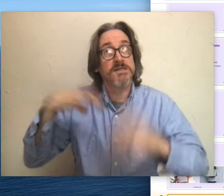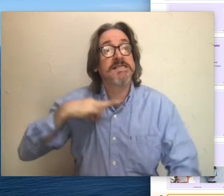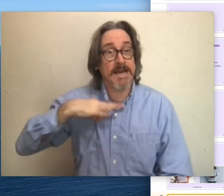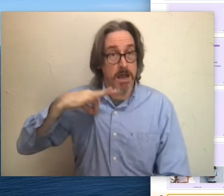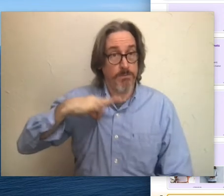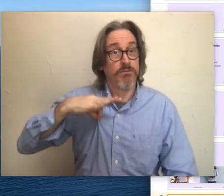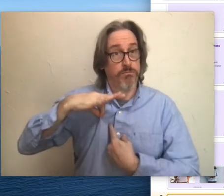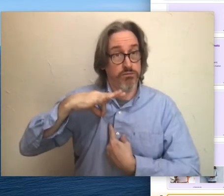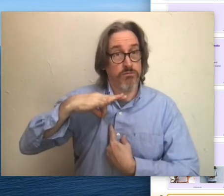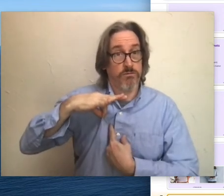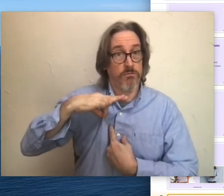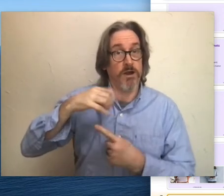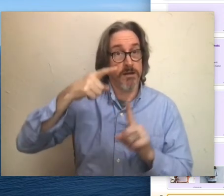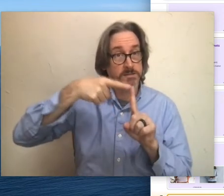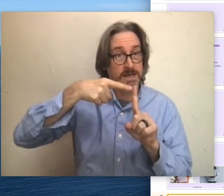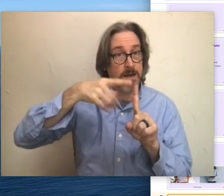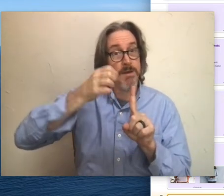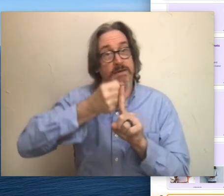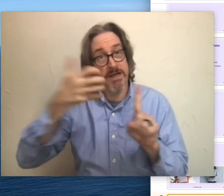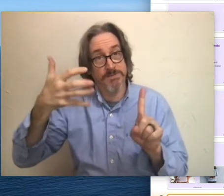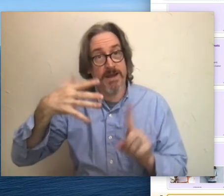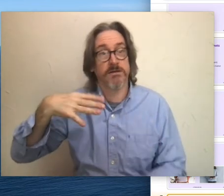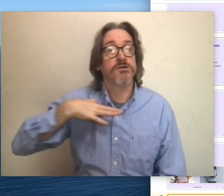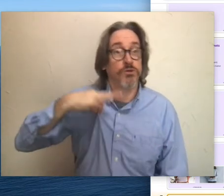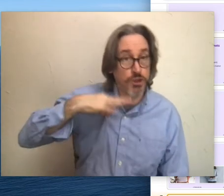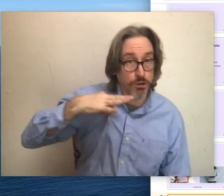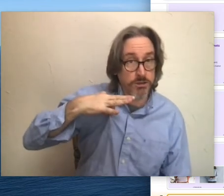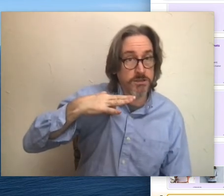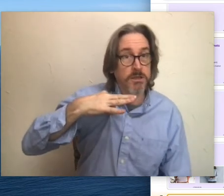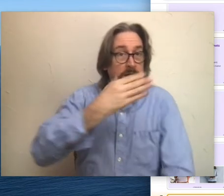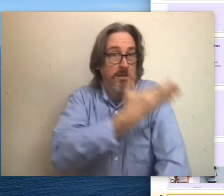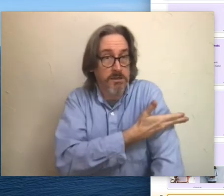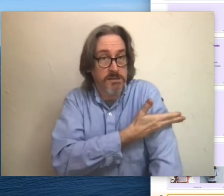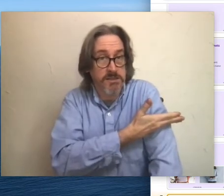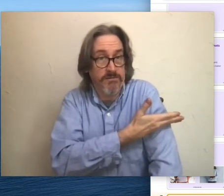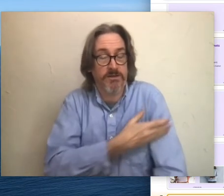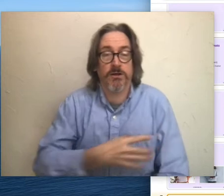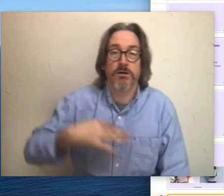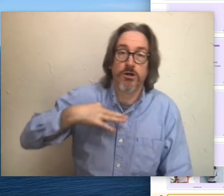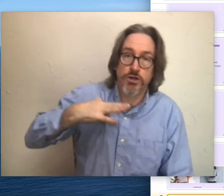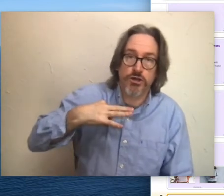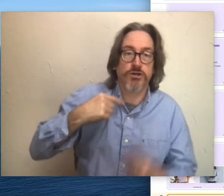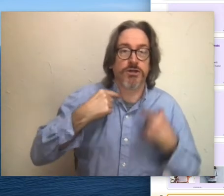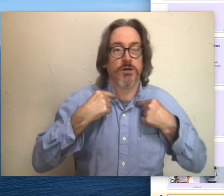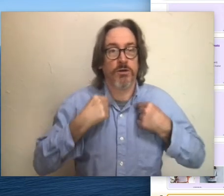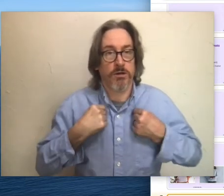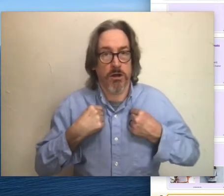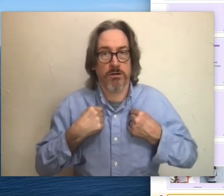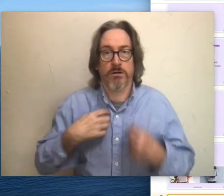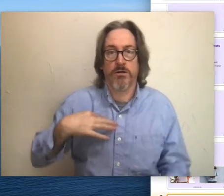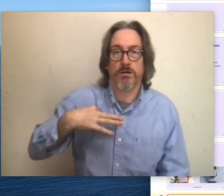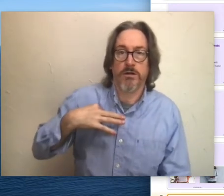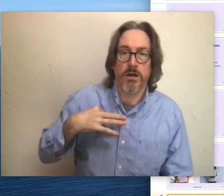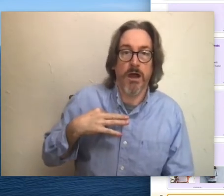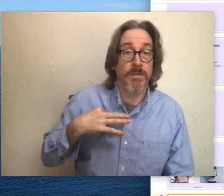we'll set up, right? Set it up and then expand. So shirt, sleeve length here. shirt,